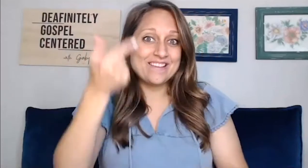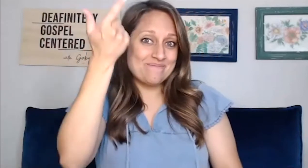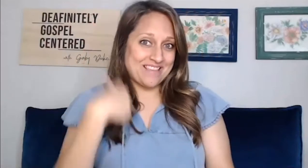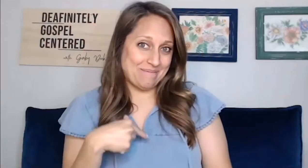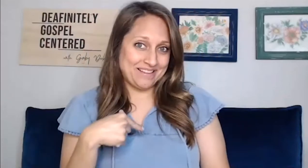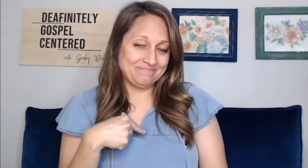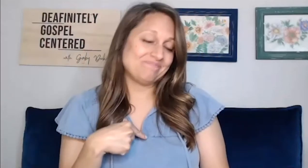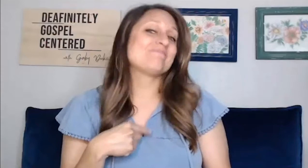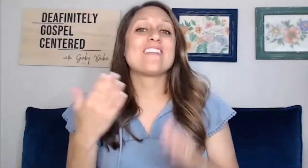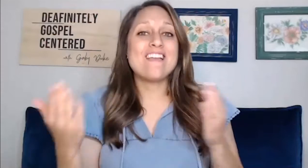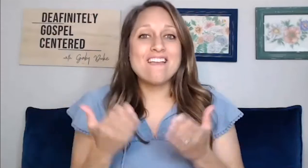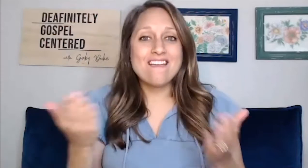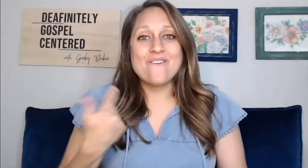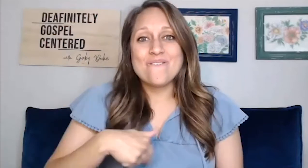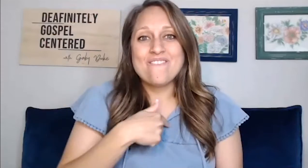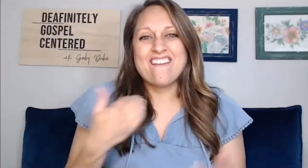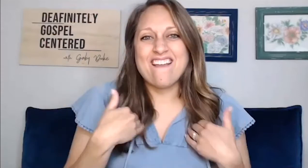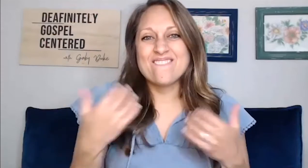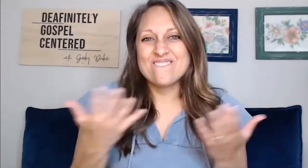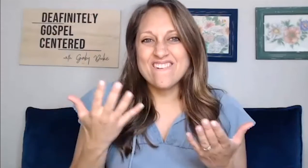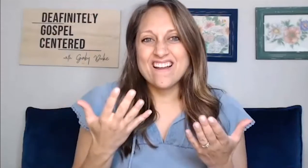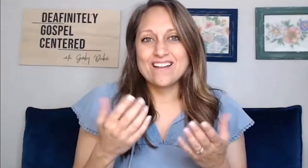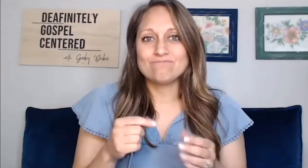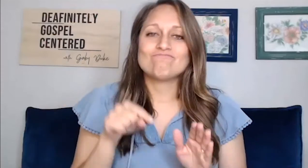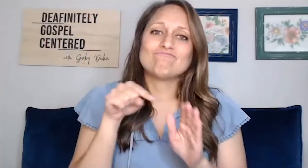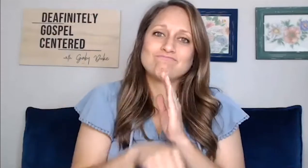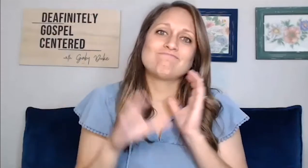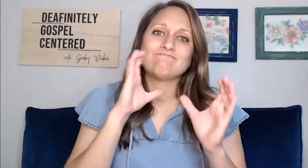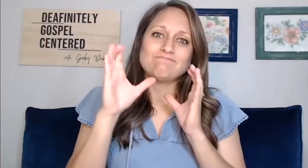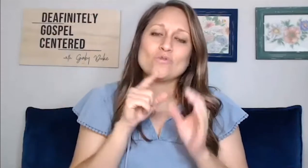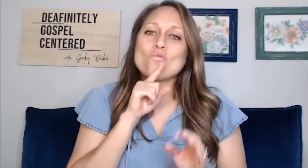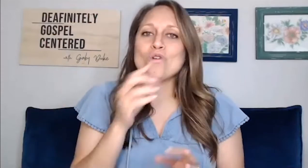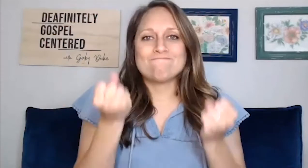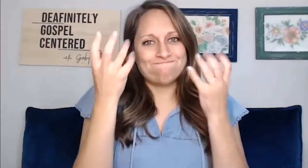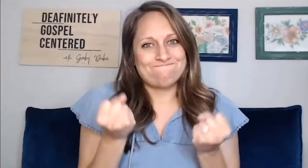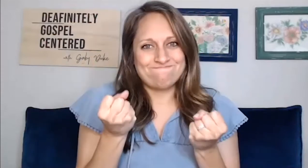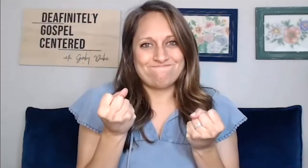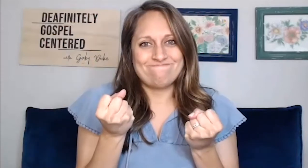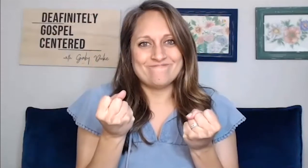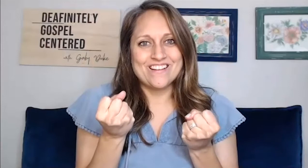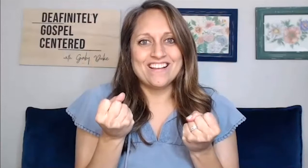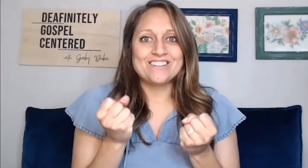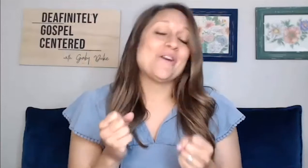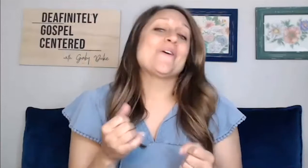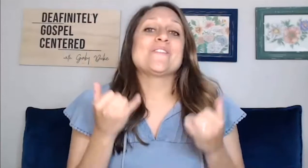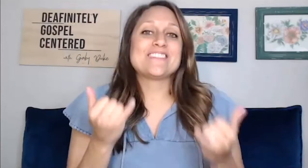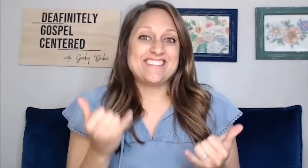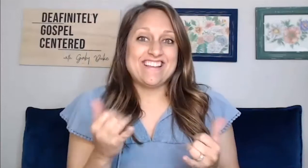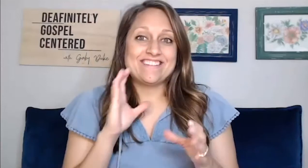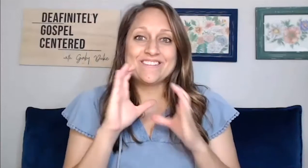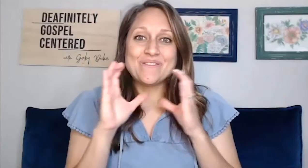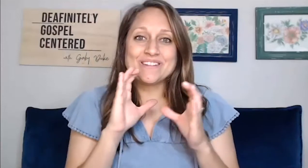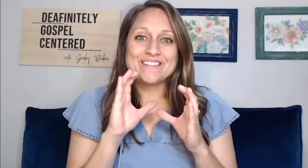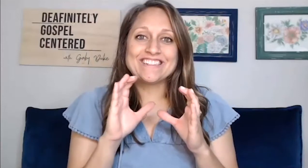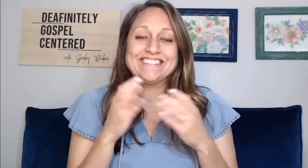here we have real talk, real conversations in American Sign Language. Today's